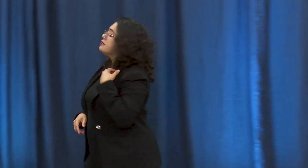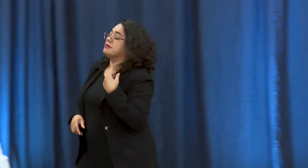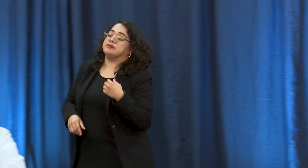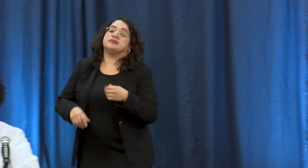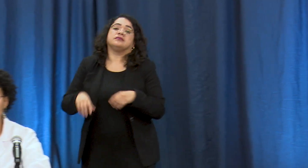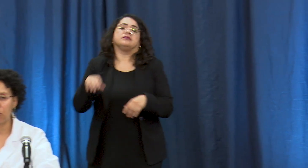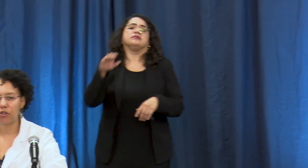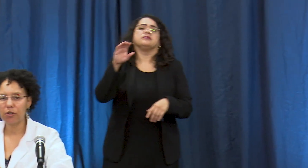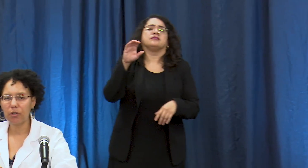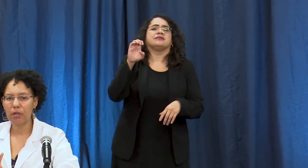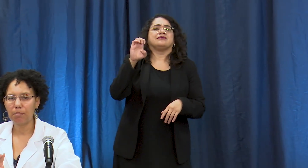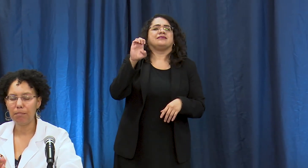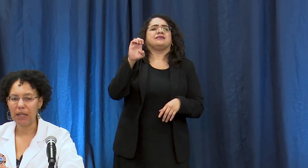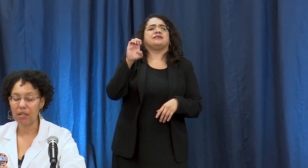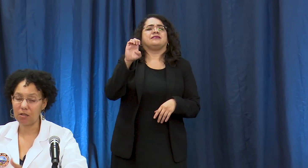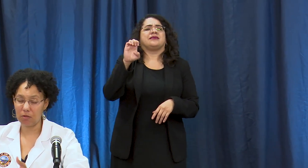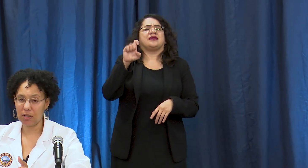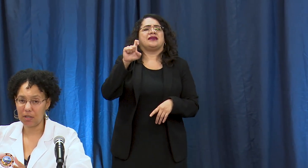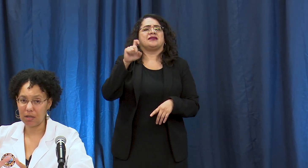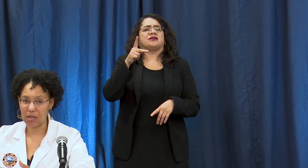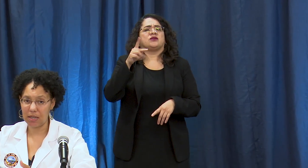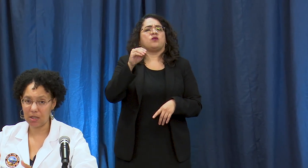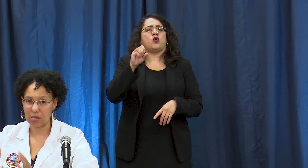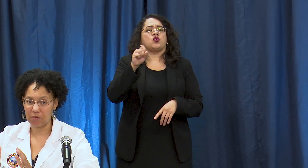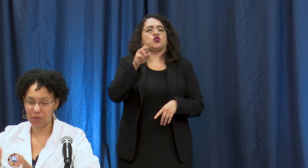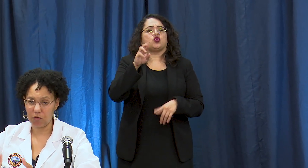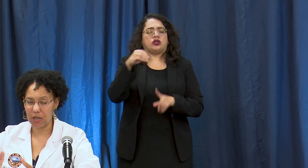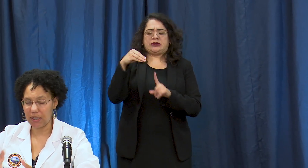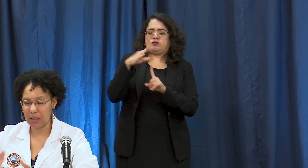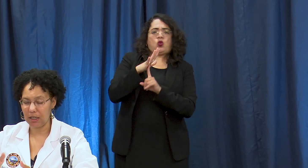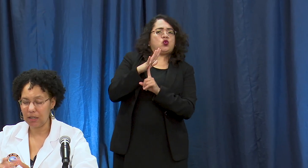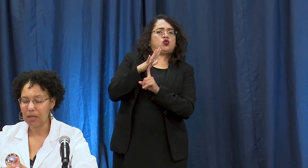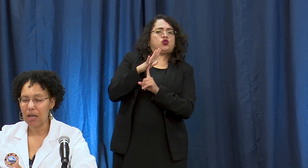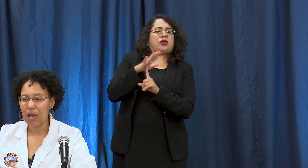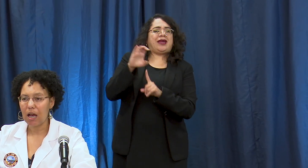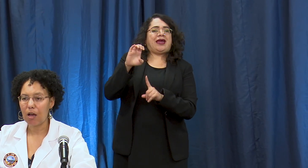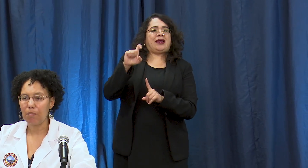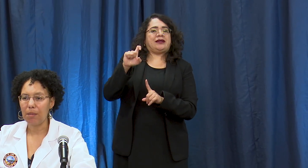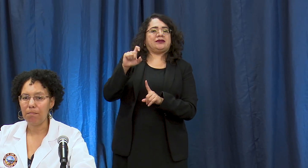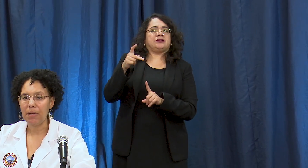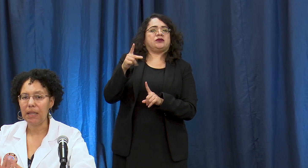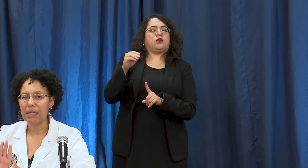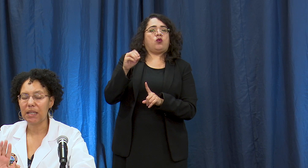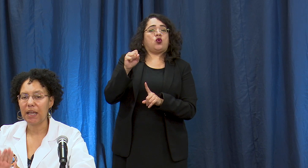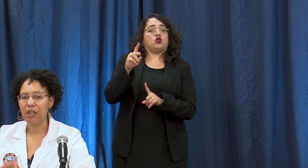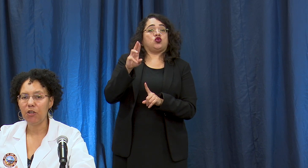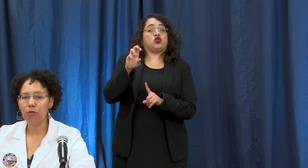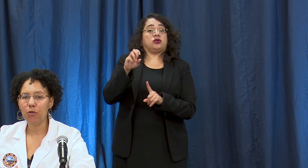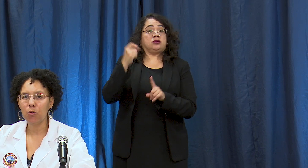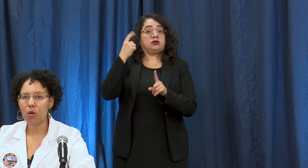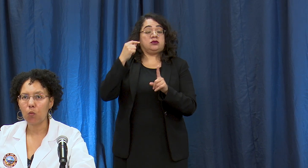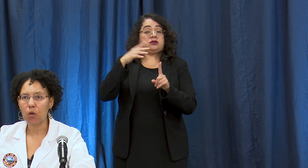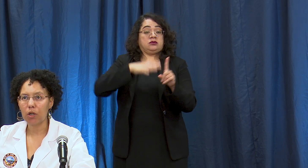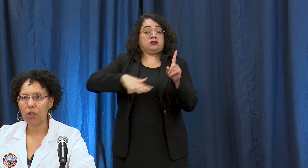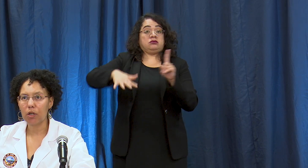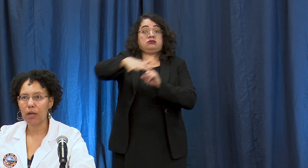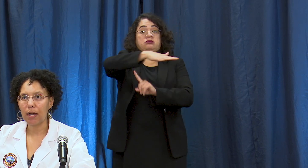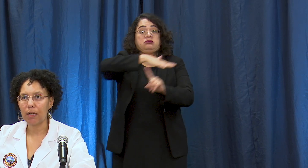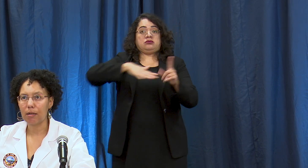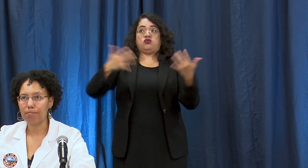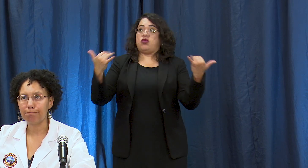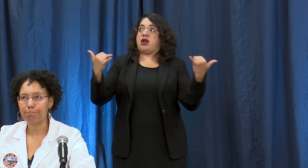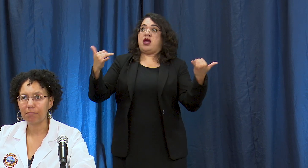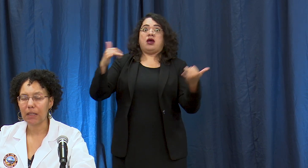so exposure means, so in the context of COVID-19, it means that you